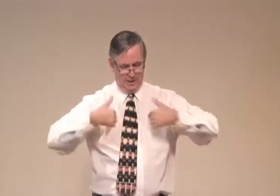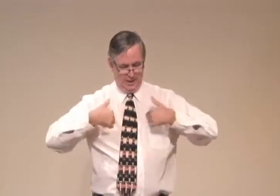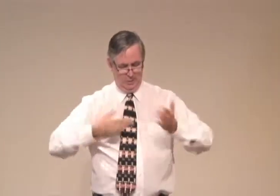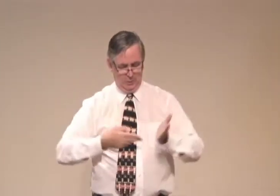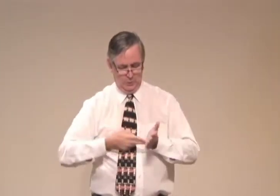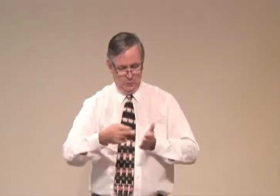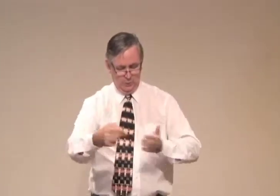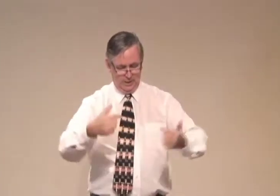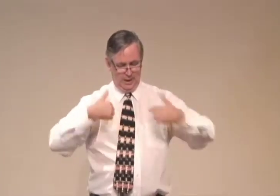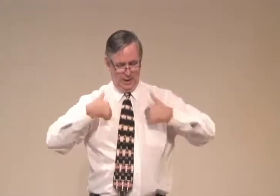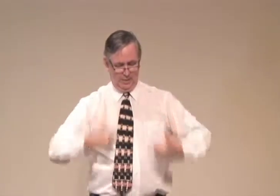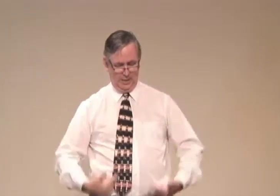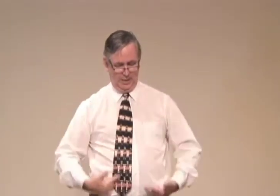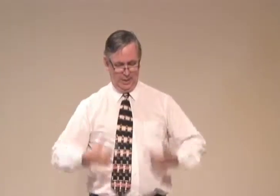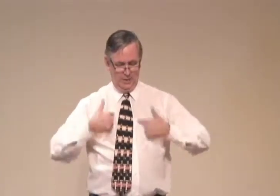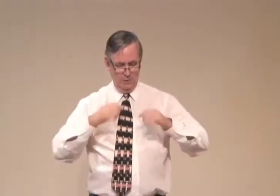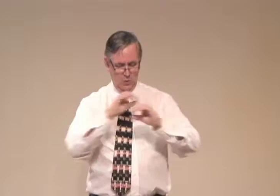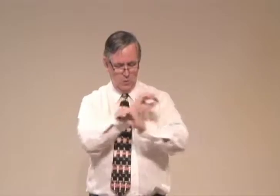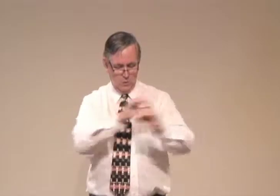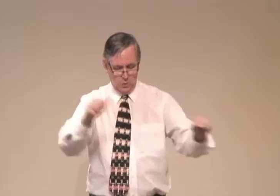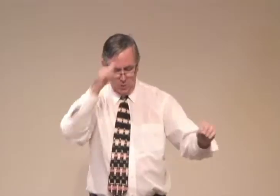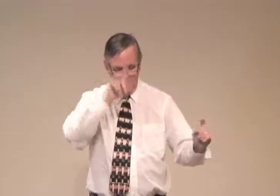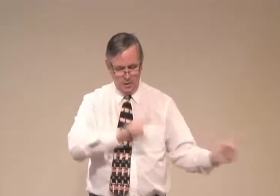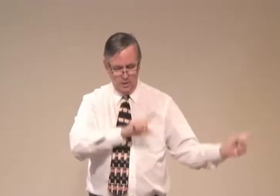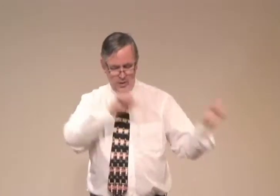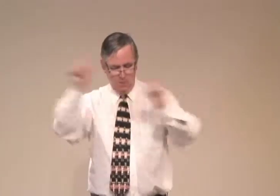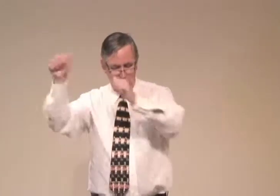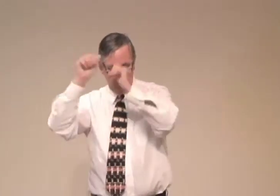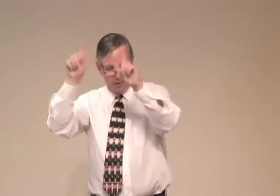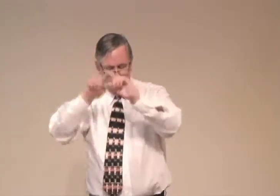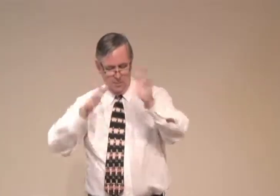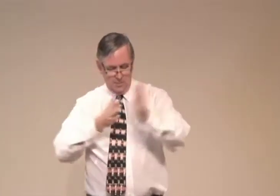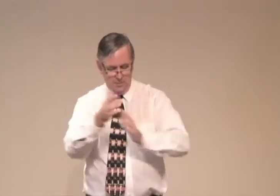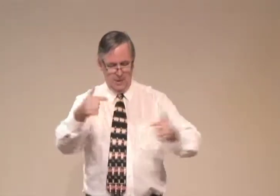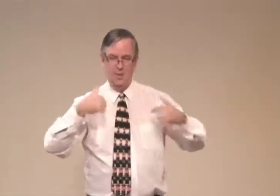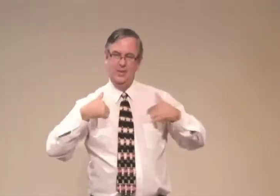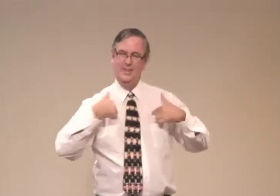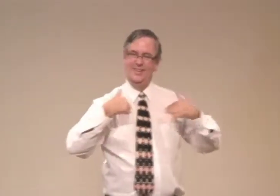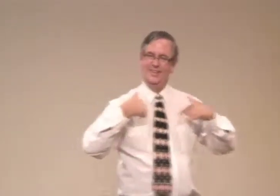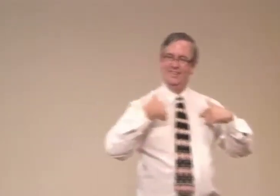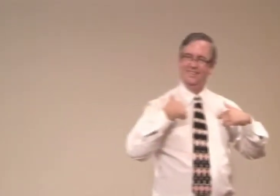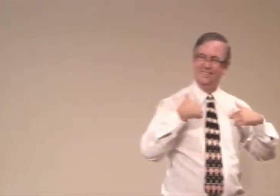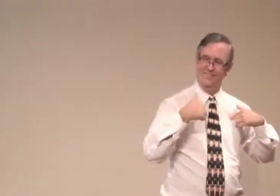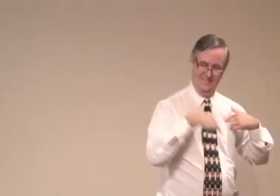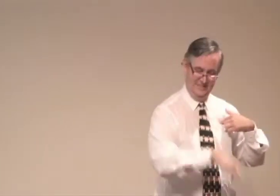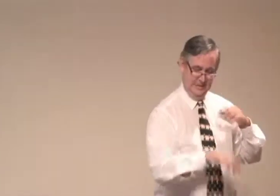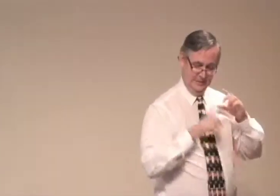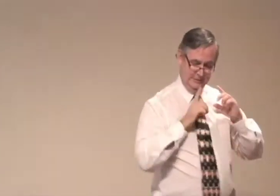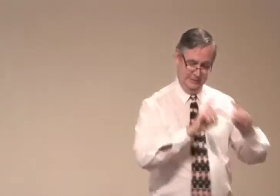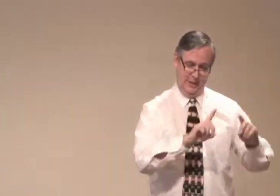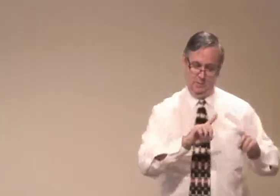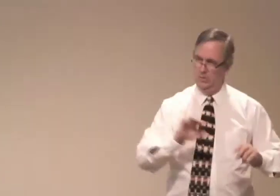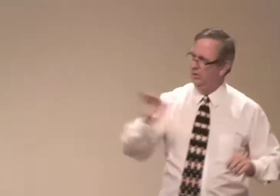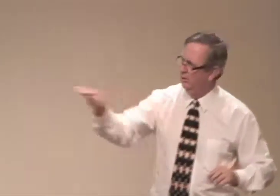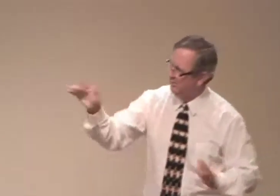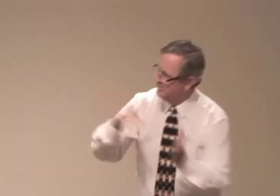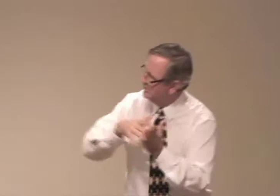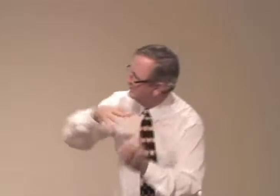I am the way the truth and the life no man cometh unto the Father but by me the